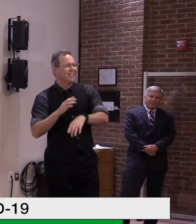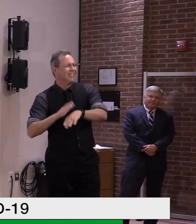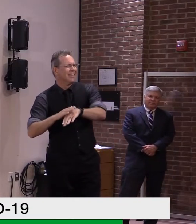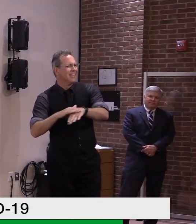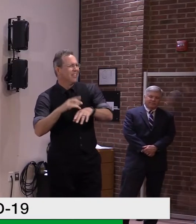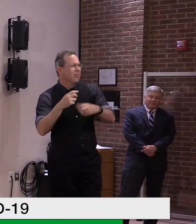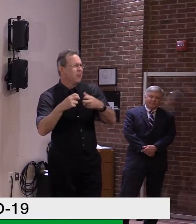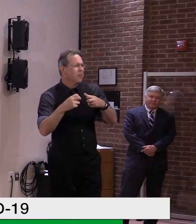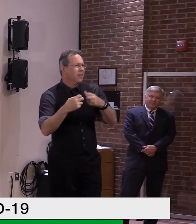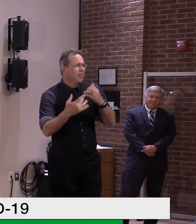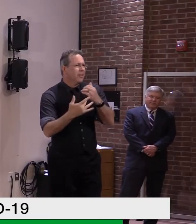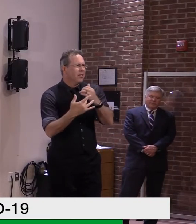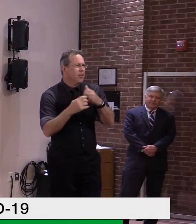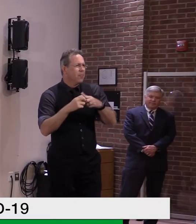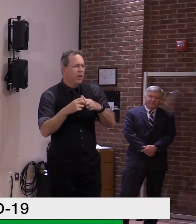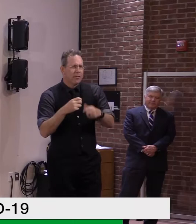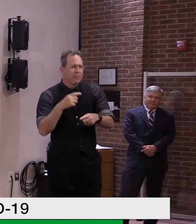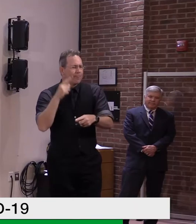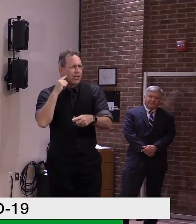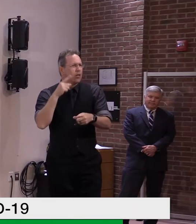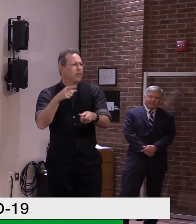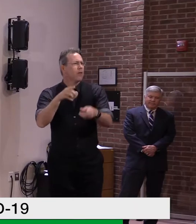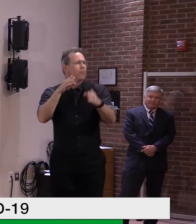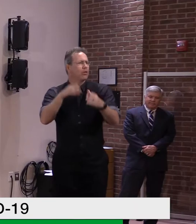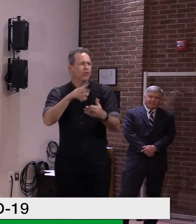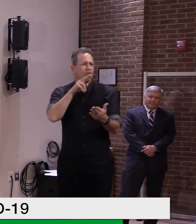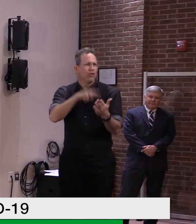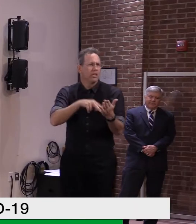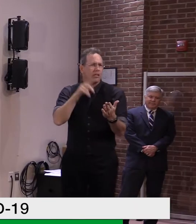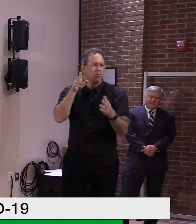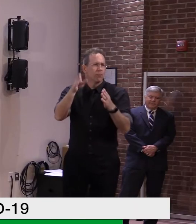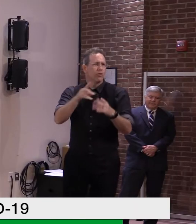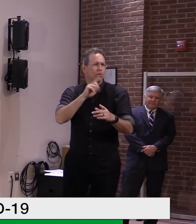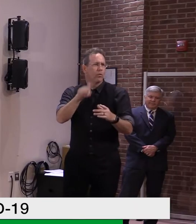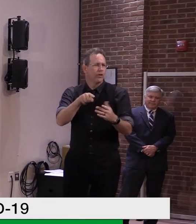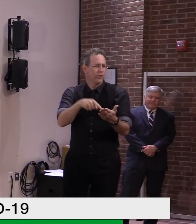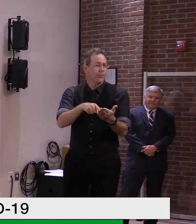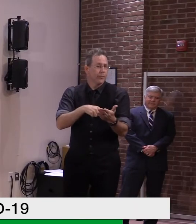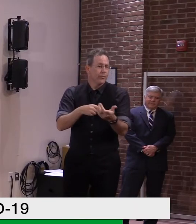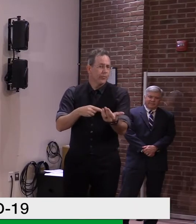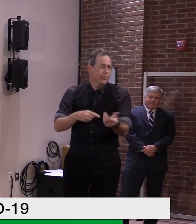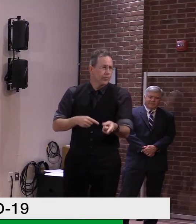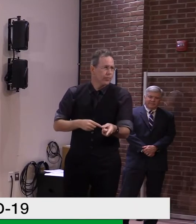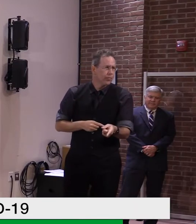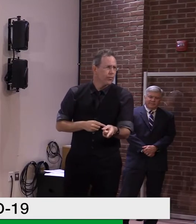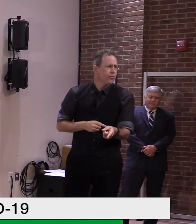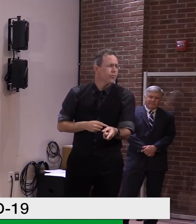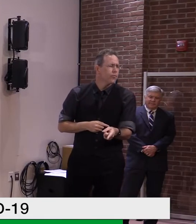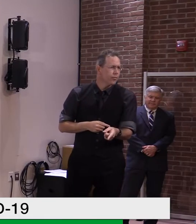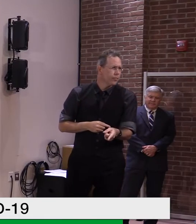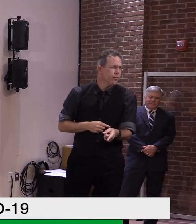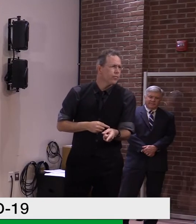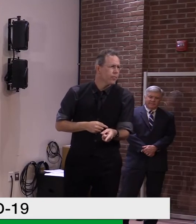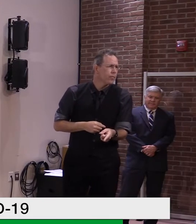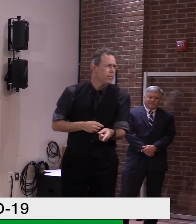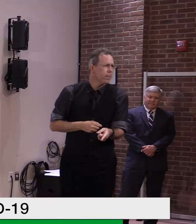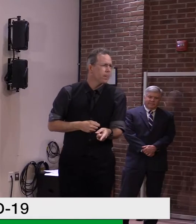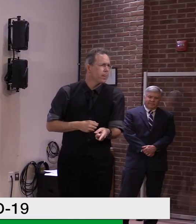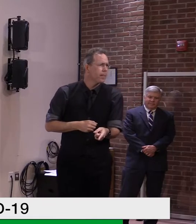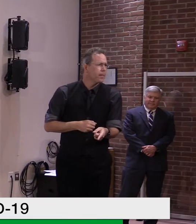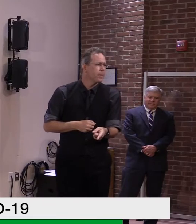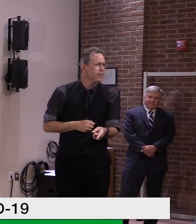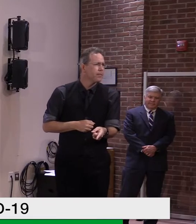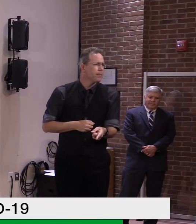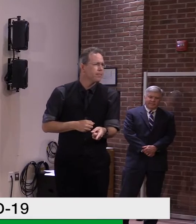read. Is there anything the state can do about the fact that Flowers Foods, the Georgia-based company that is buying Coffee Cup